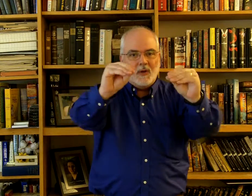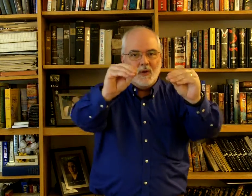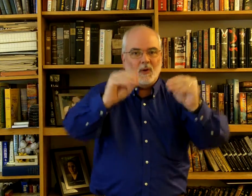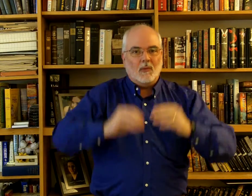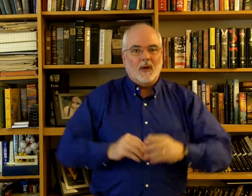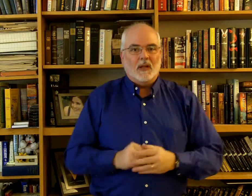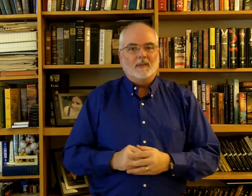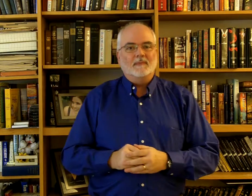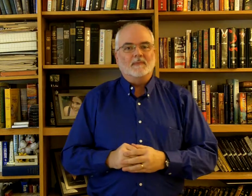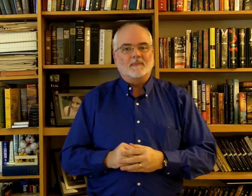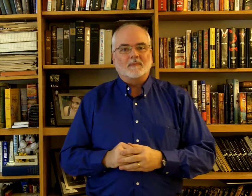your brain.